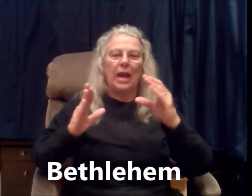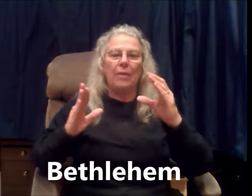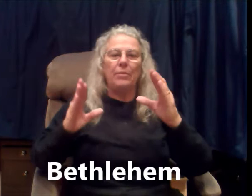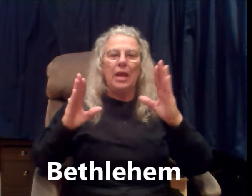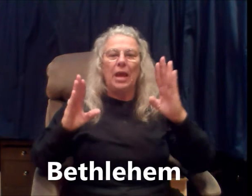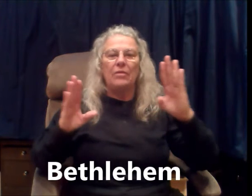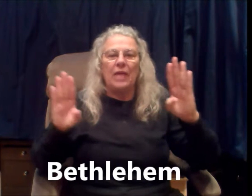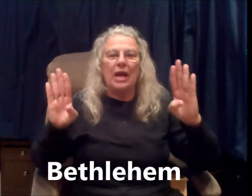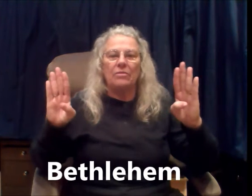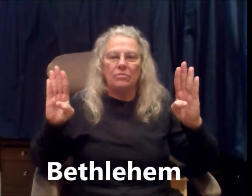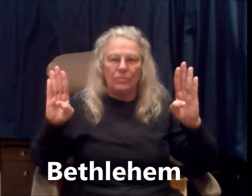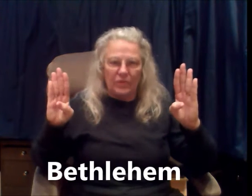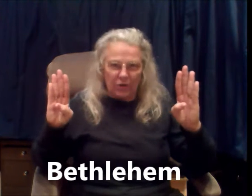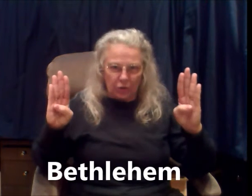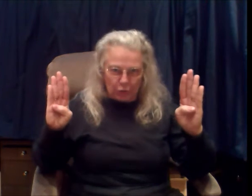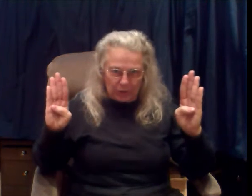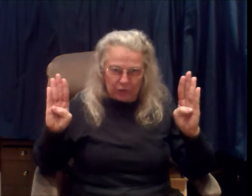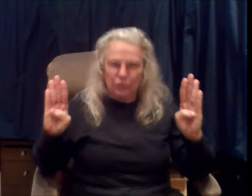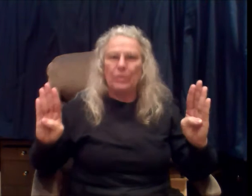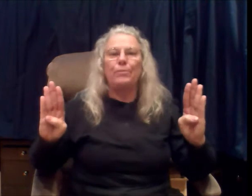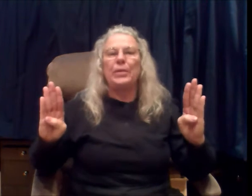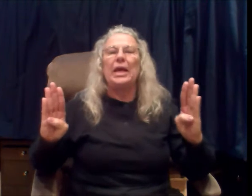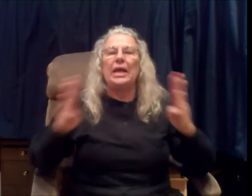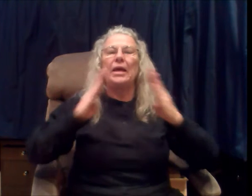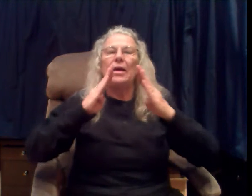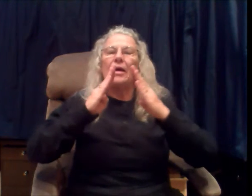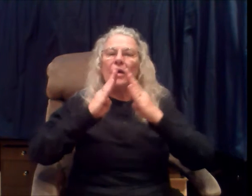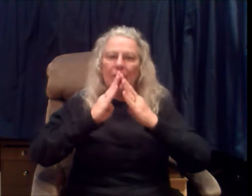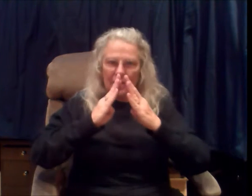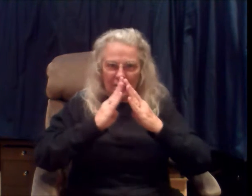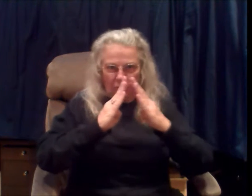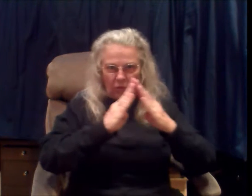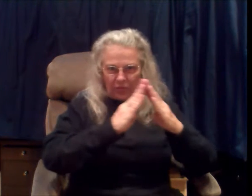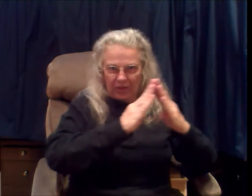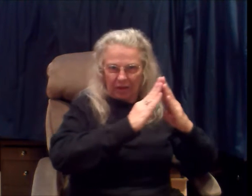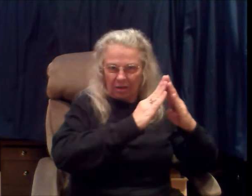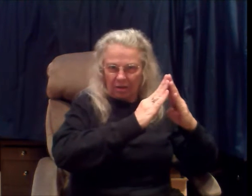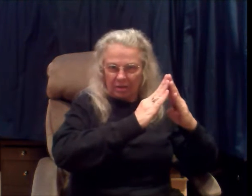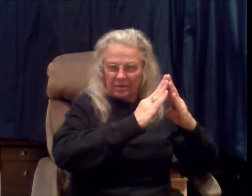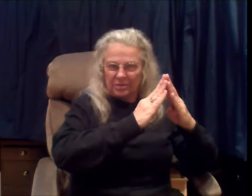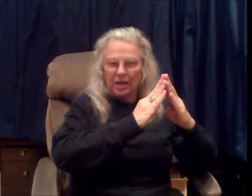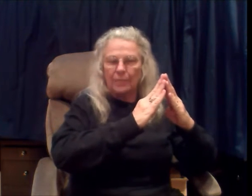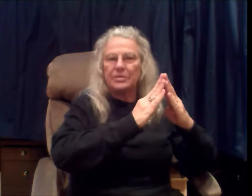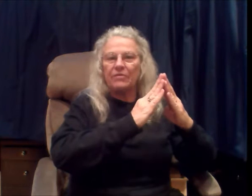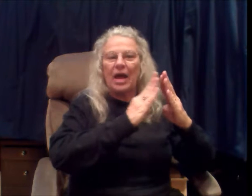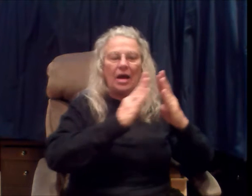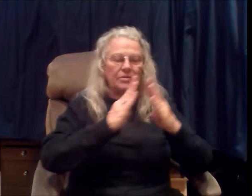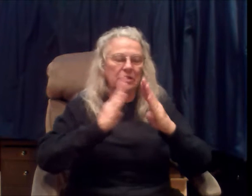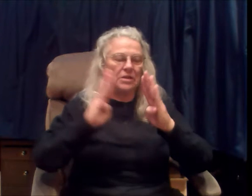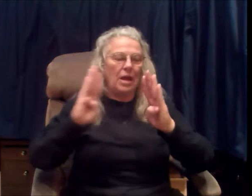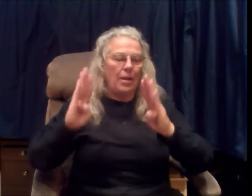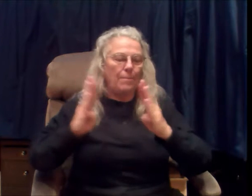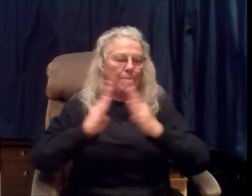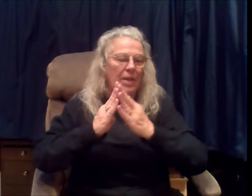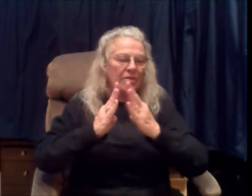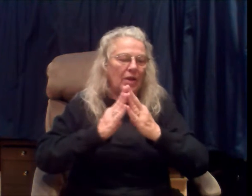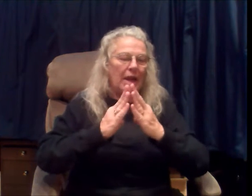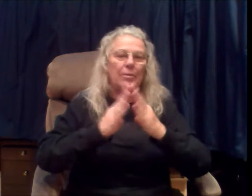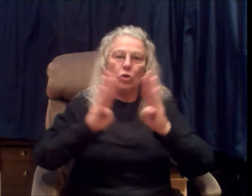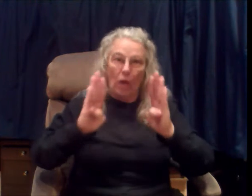Bethlehem, and there you're going to do the B with the tops of the houses. Bethlehem, and you'll have